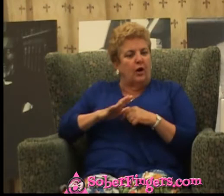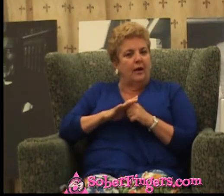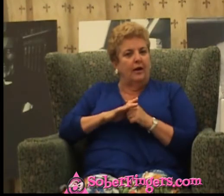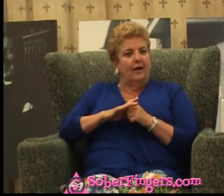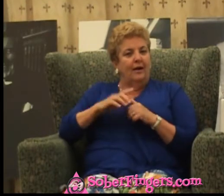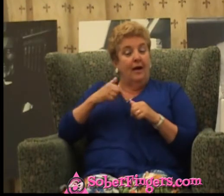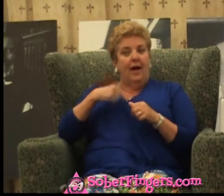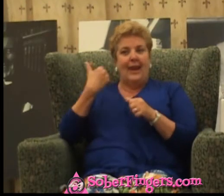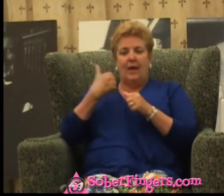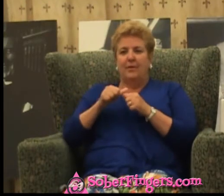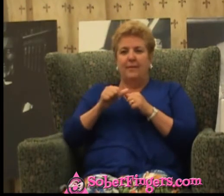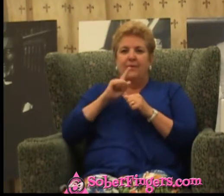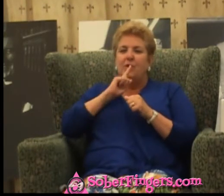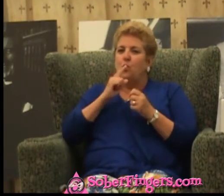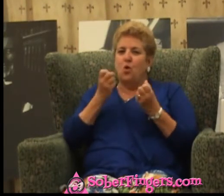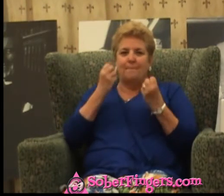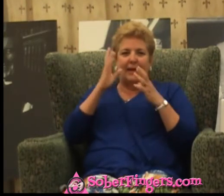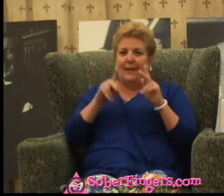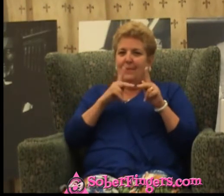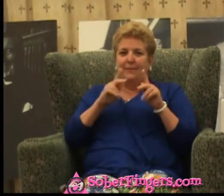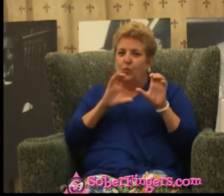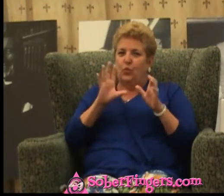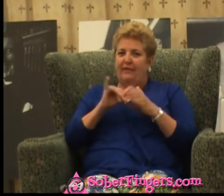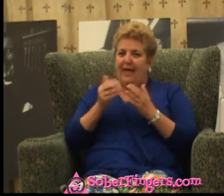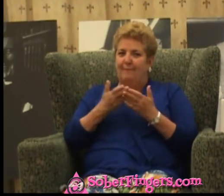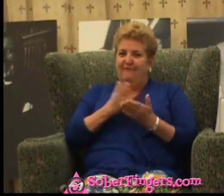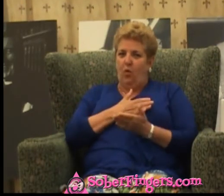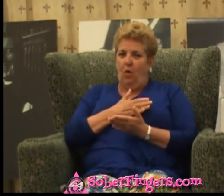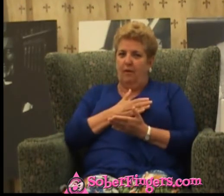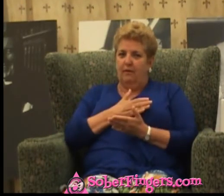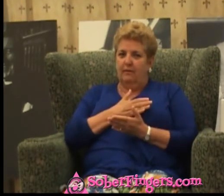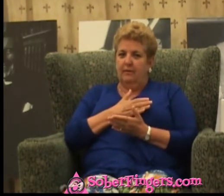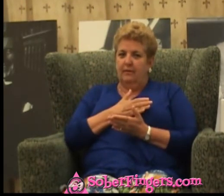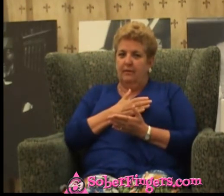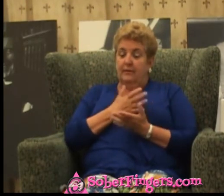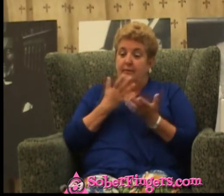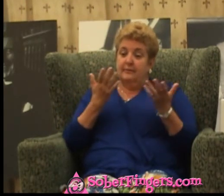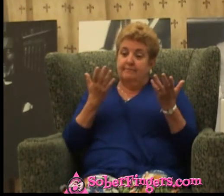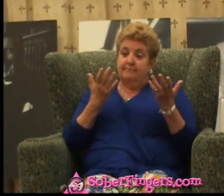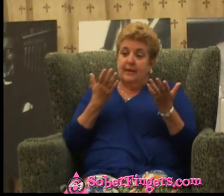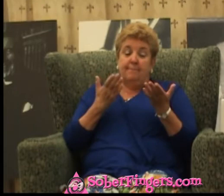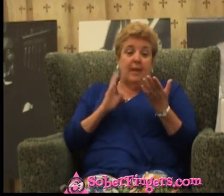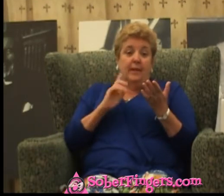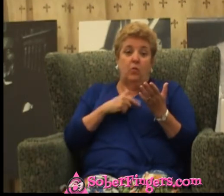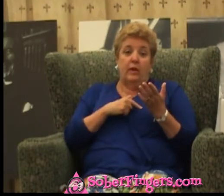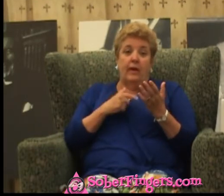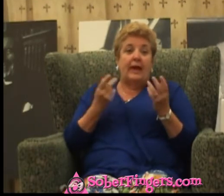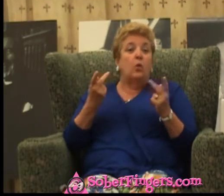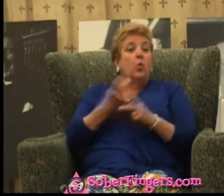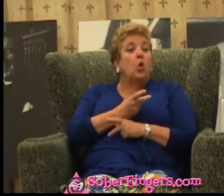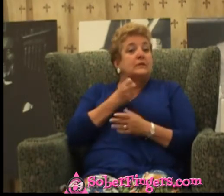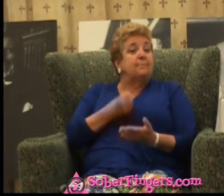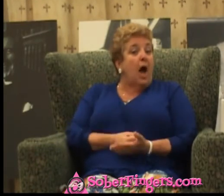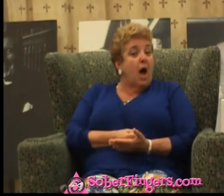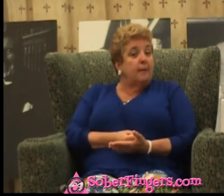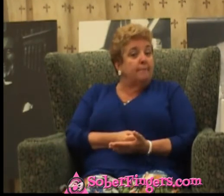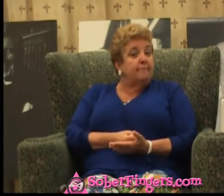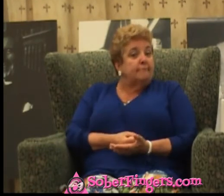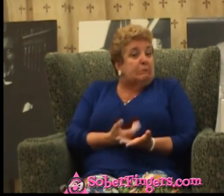there weren't many people doing that. We could have been lower bottom, I have no idea, but it just seemed like